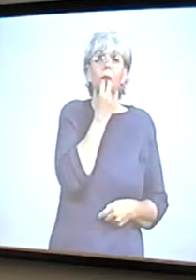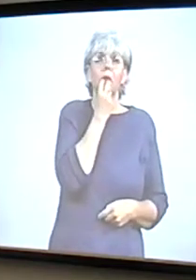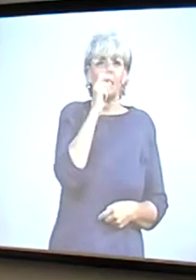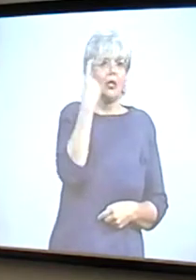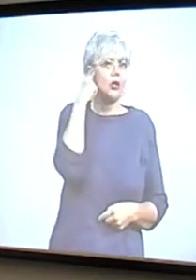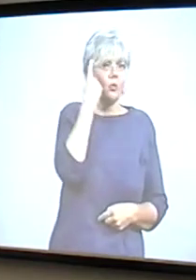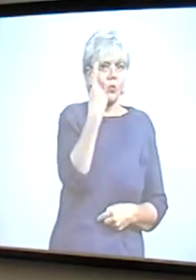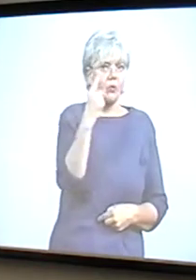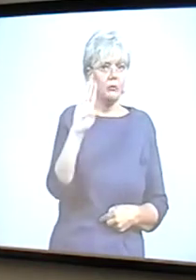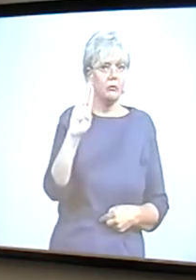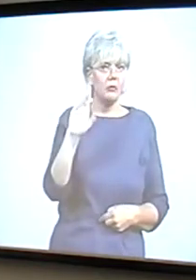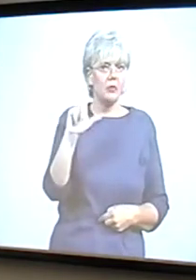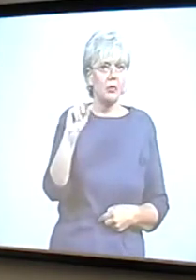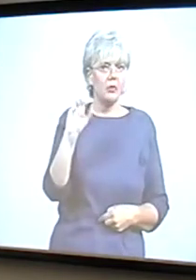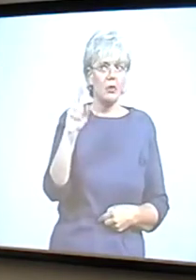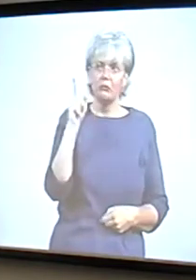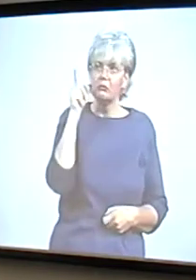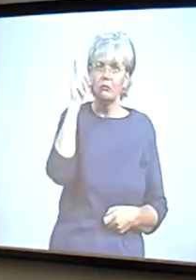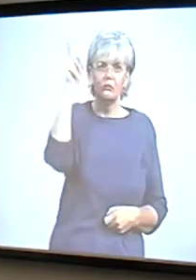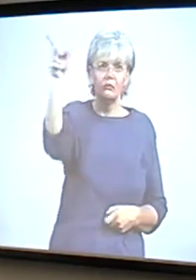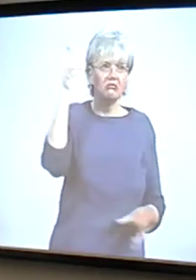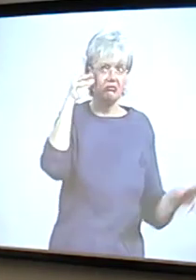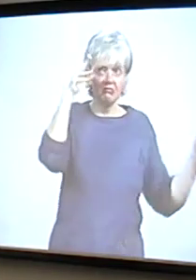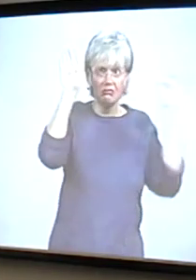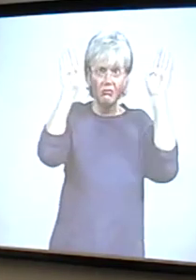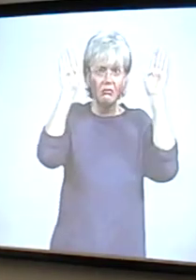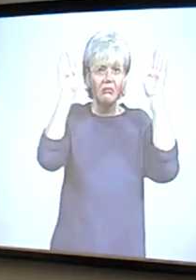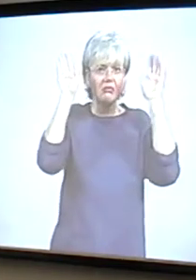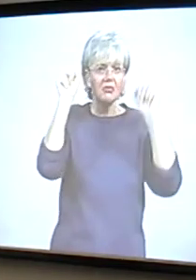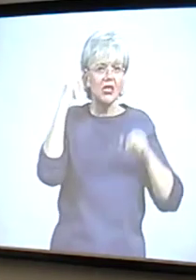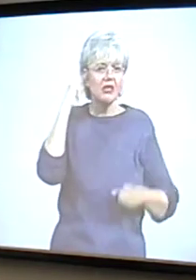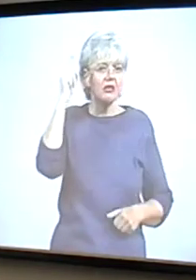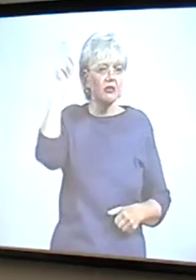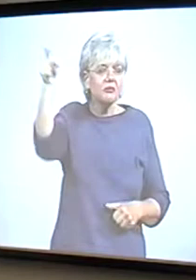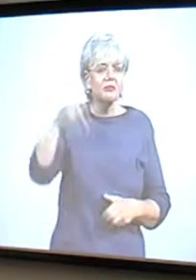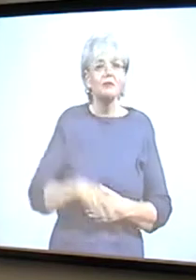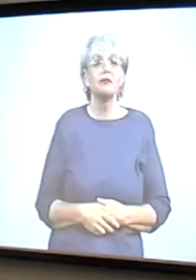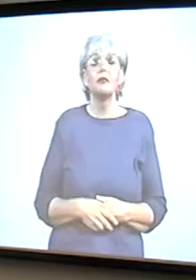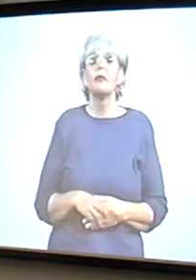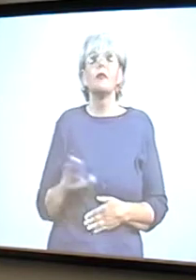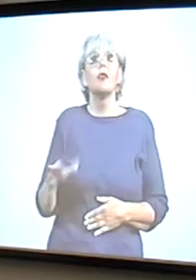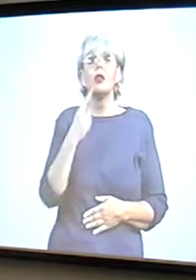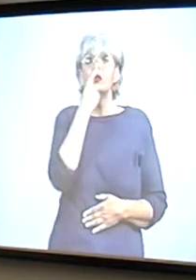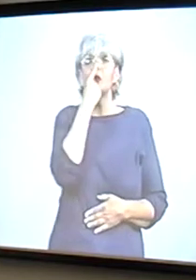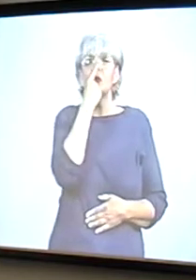If you whistle, you can whistle from 1 block away, and the dog will just tone in on that.